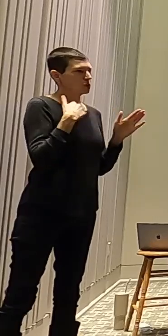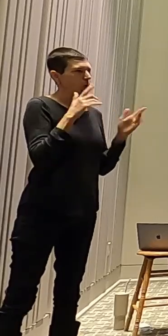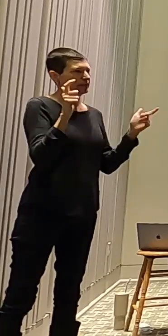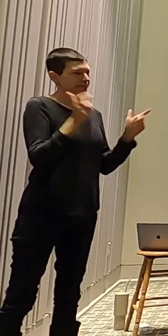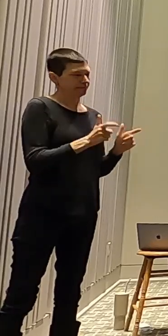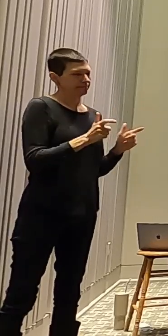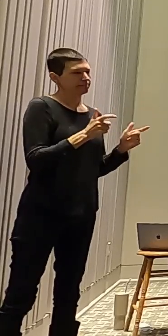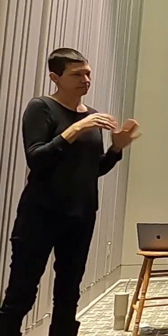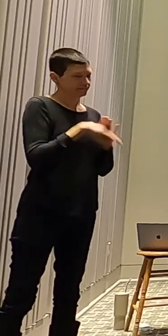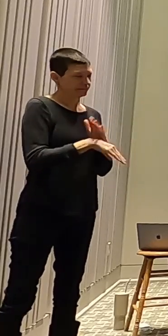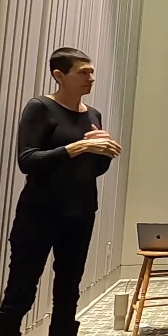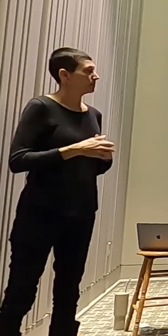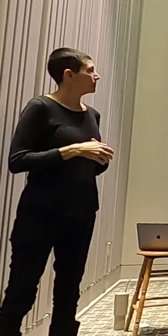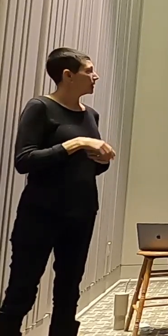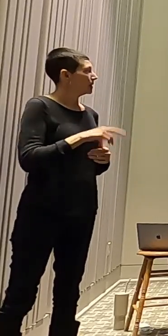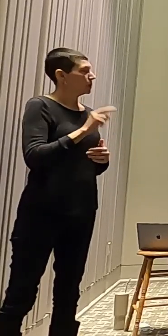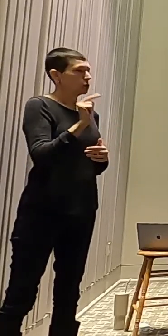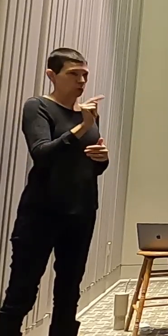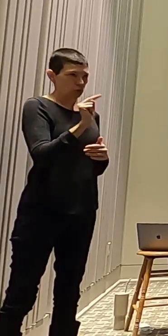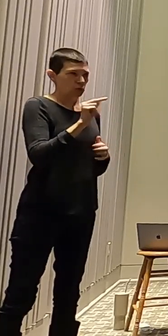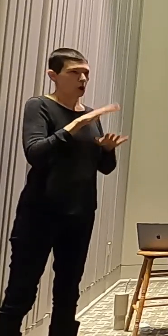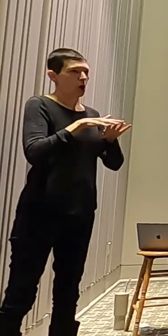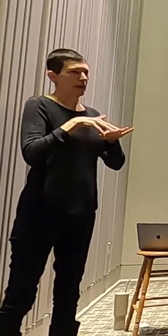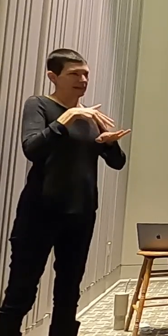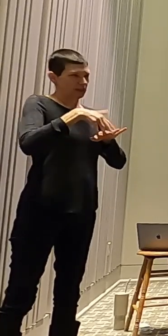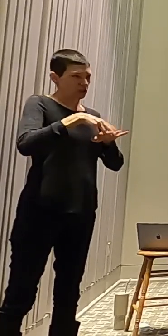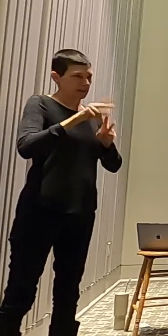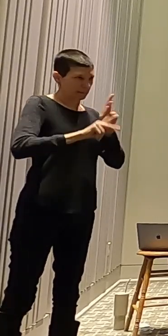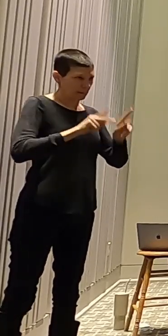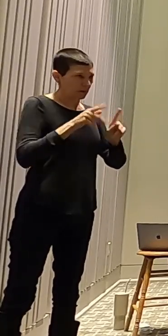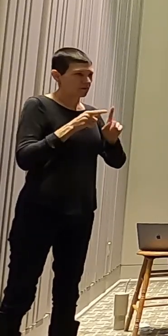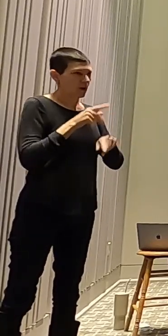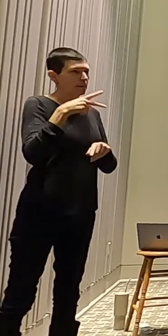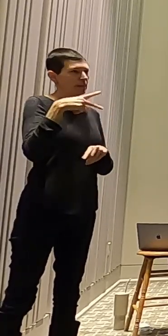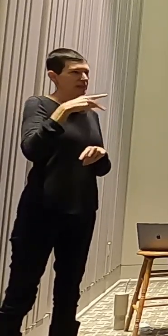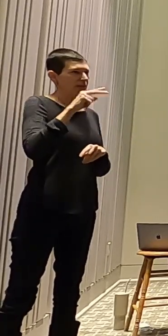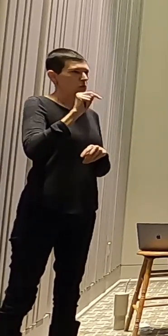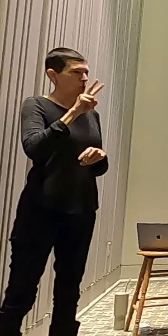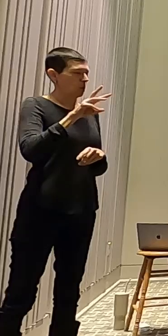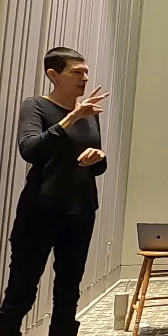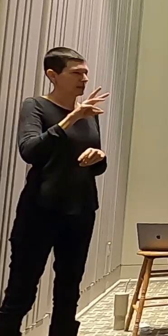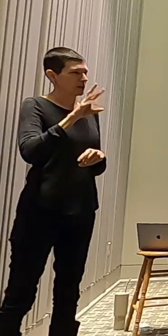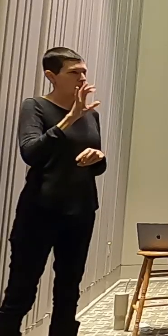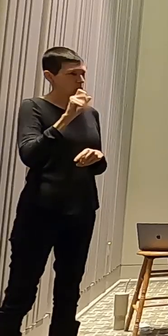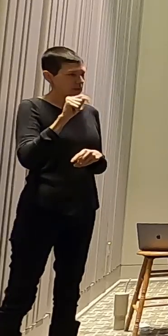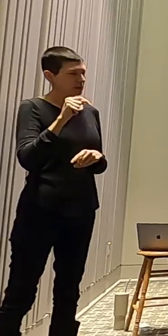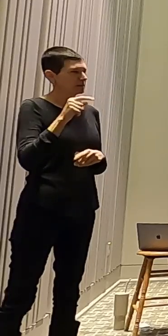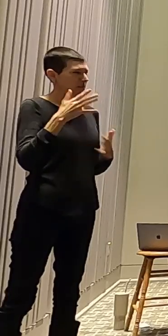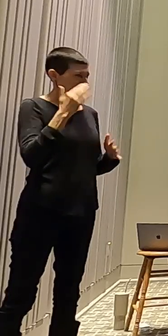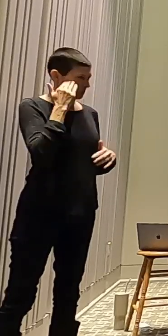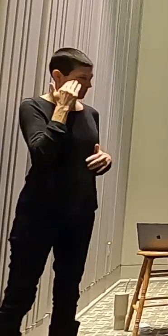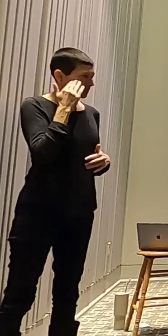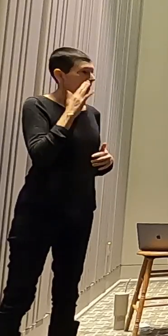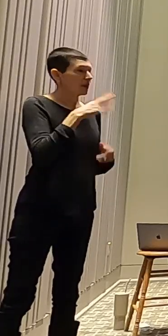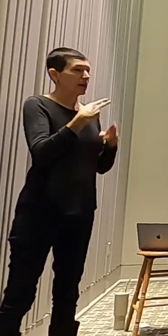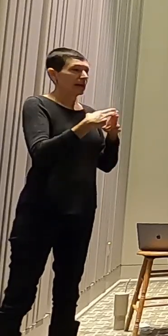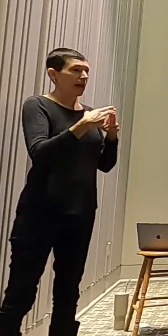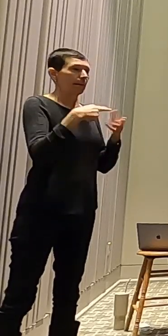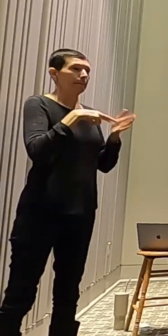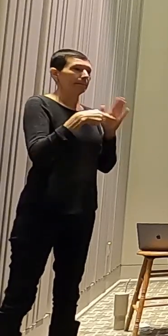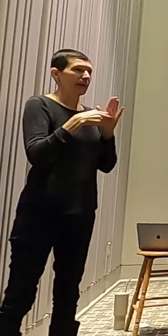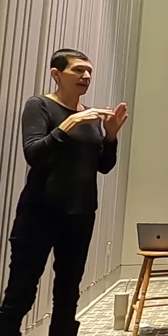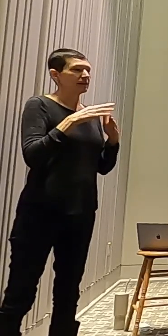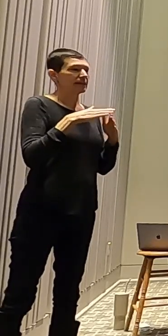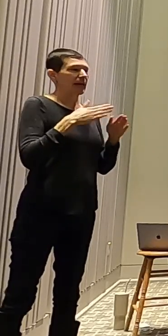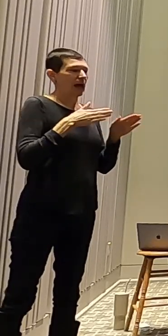down. The Nuu are indigenous people of the Pacific Northwest coast, as we know, and their name means all along